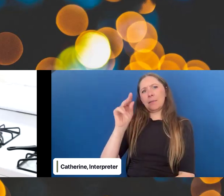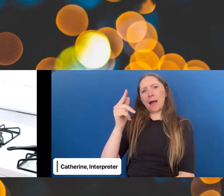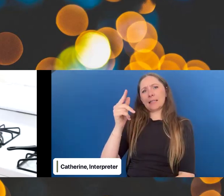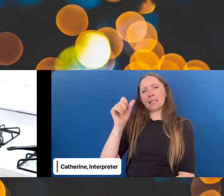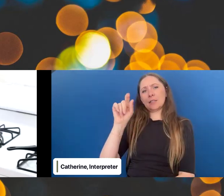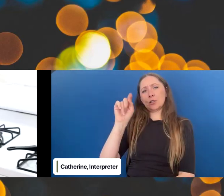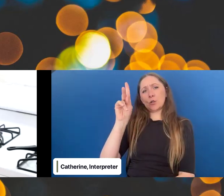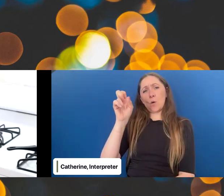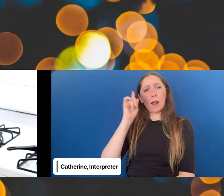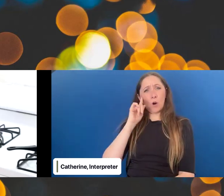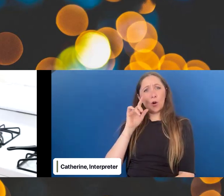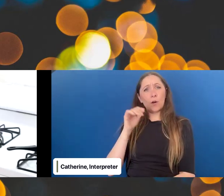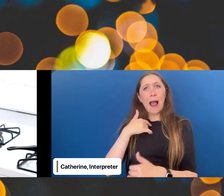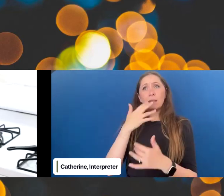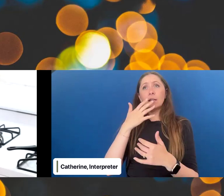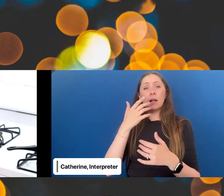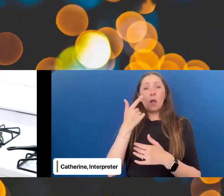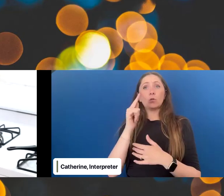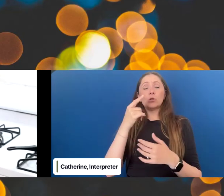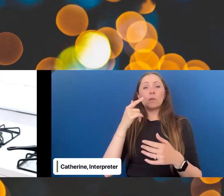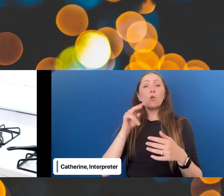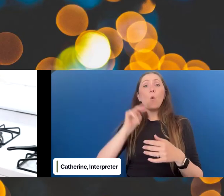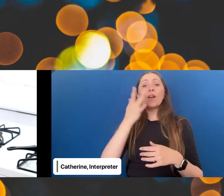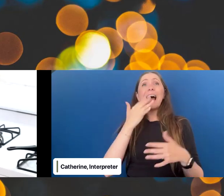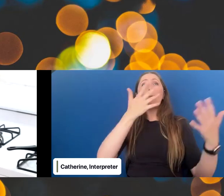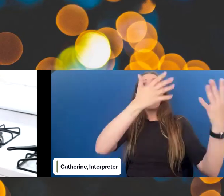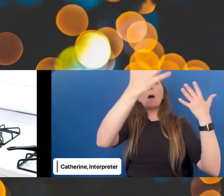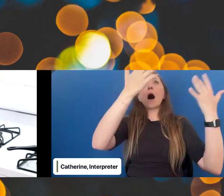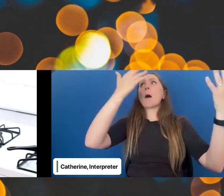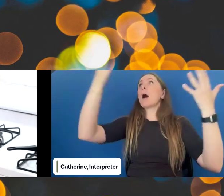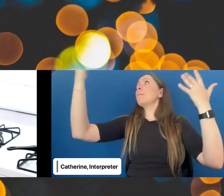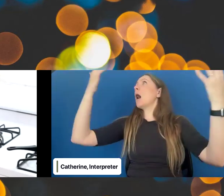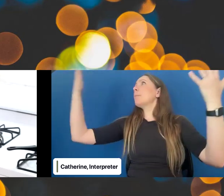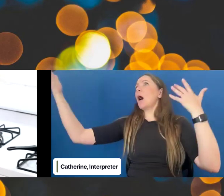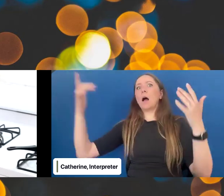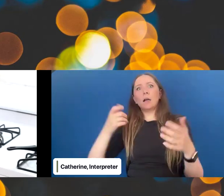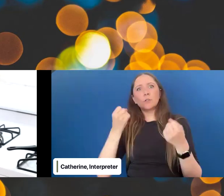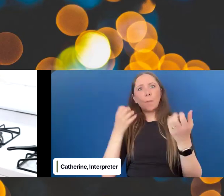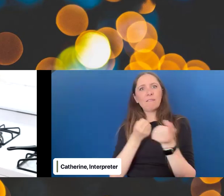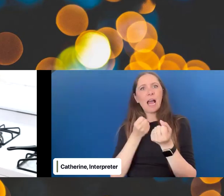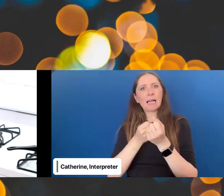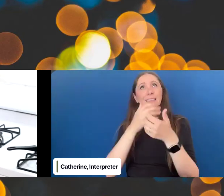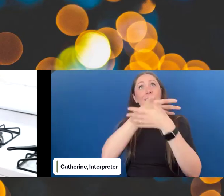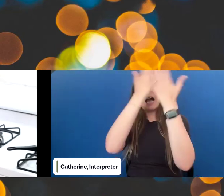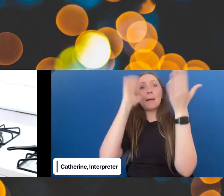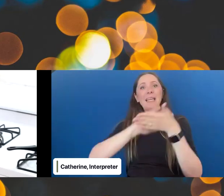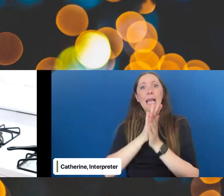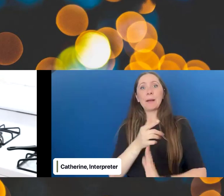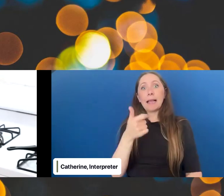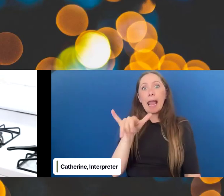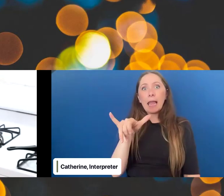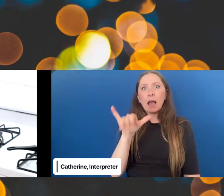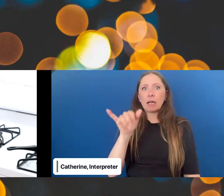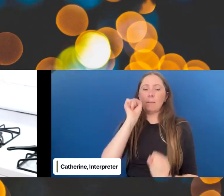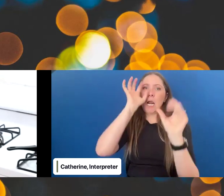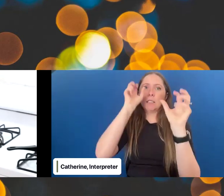Borealis yesterday. Basically, there were so many OFMD fans that the sky decided to become gay. That's amazing. All